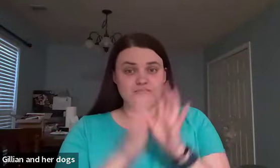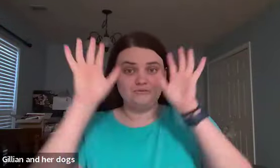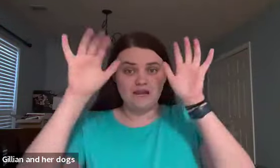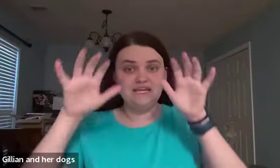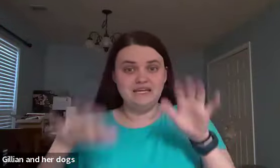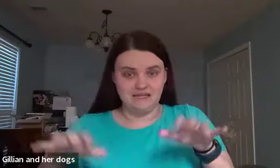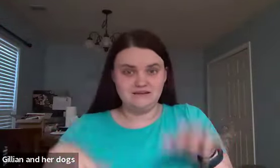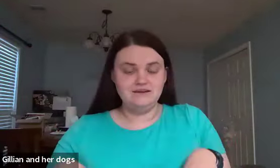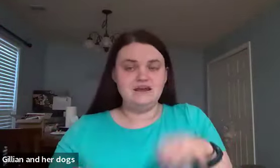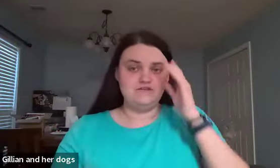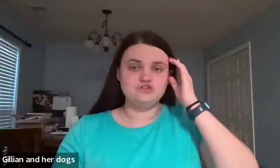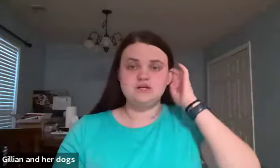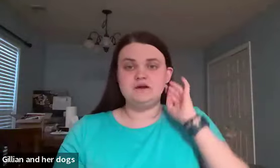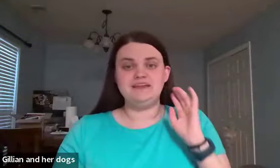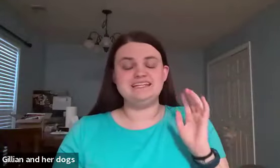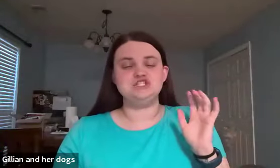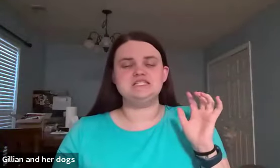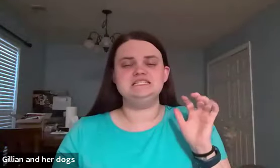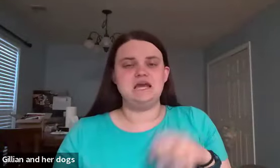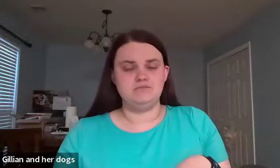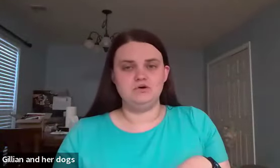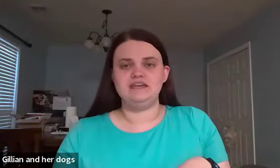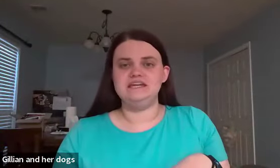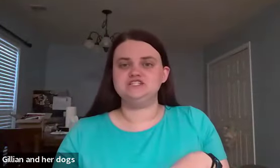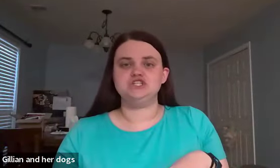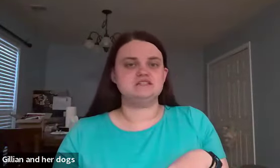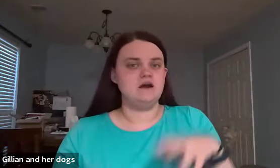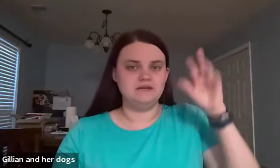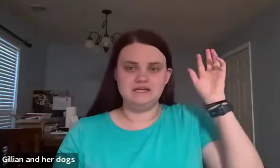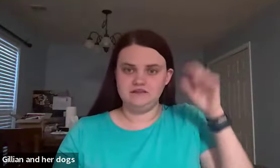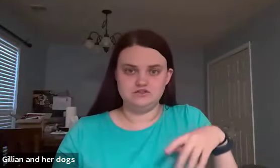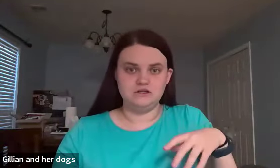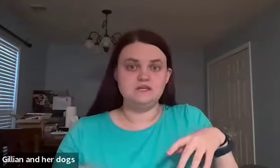for rain, if you're talking about like it is just downpour, like it is just coming in the streams,